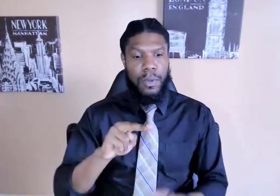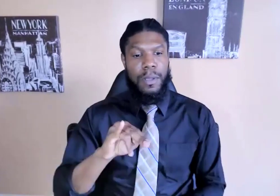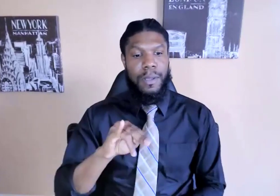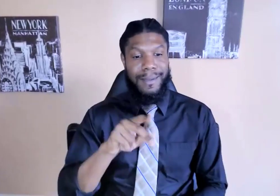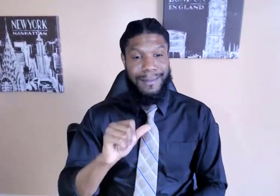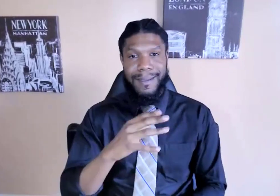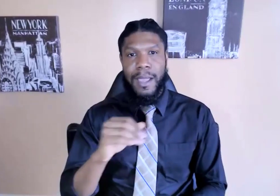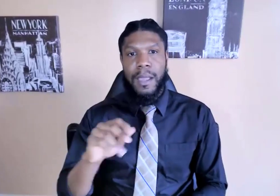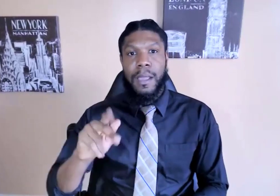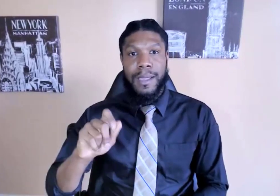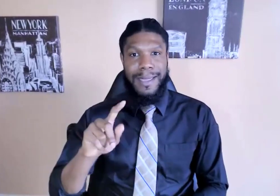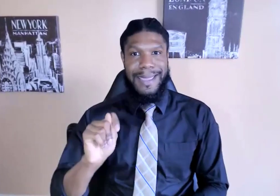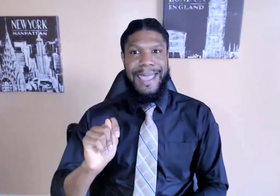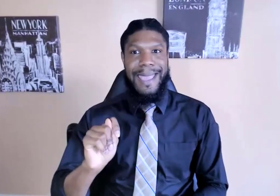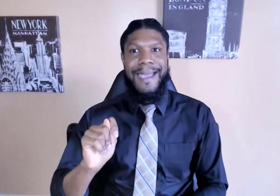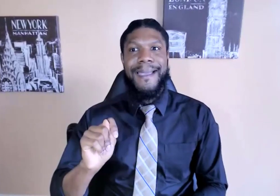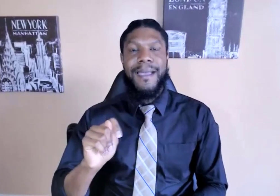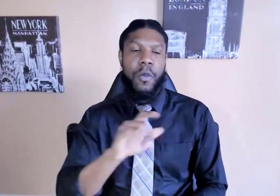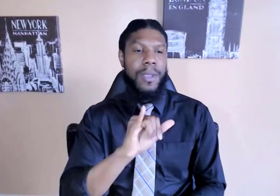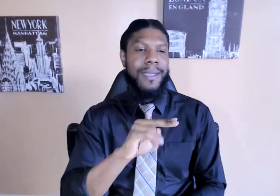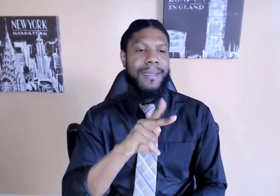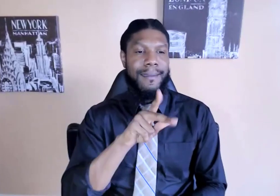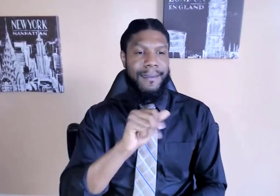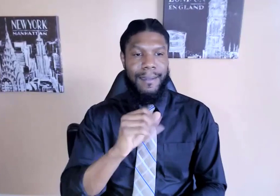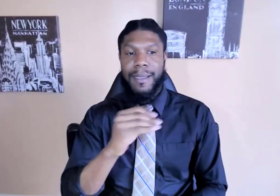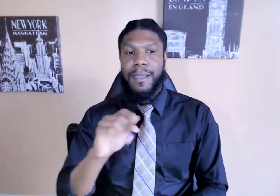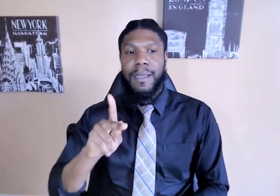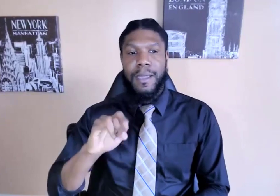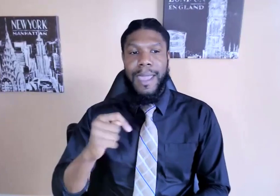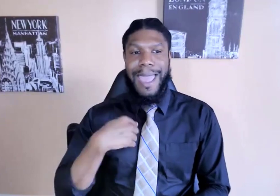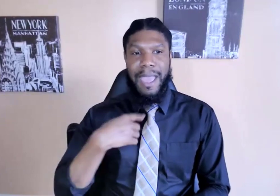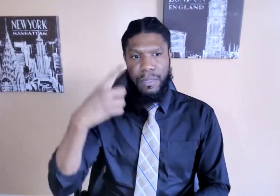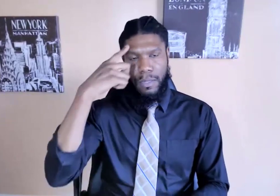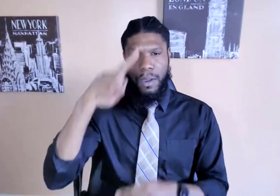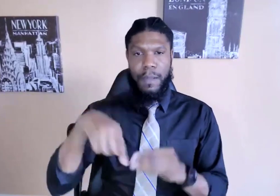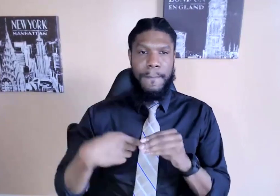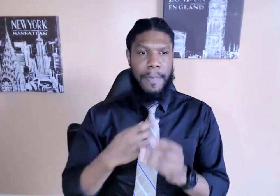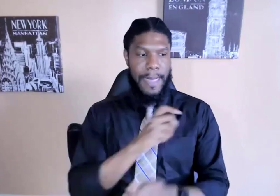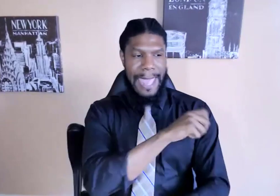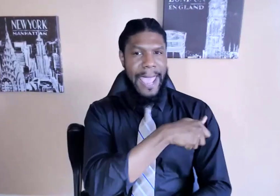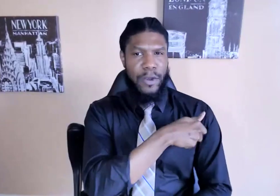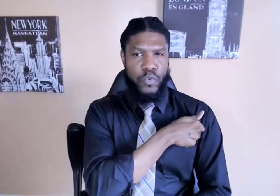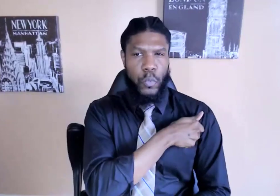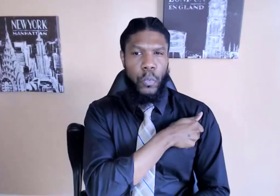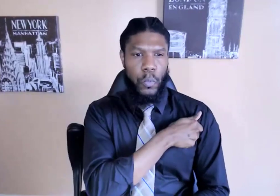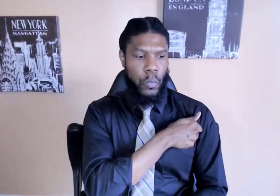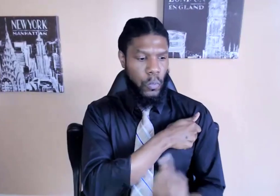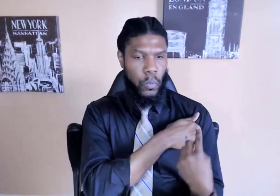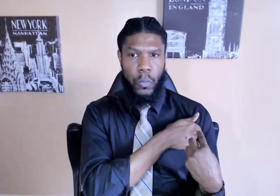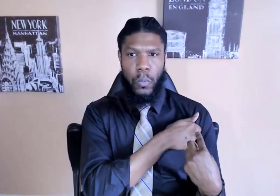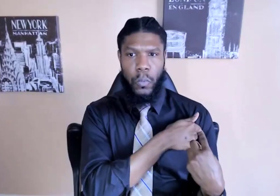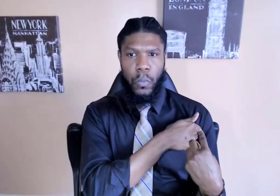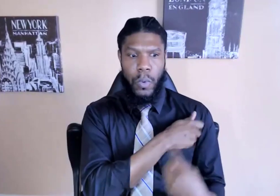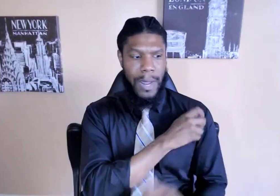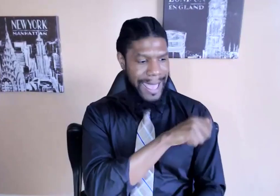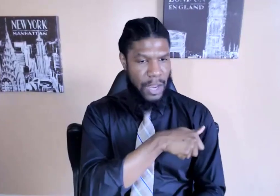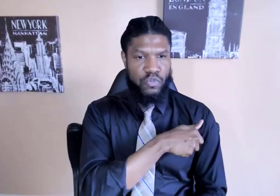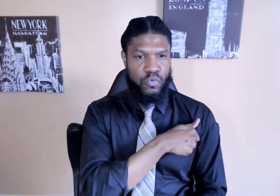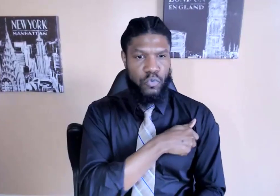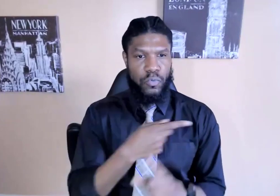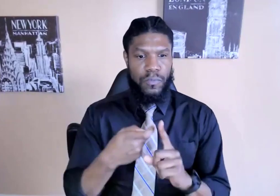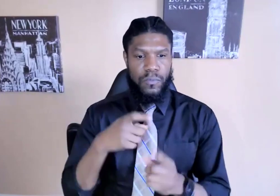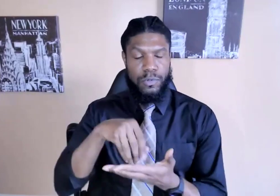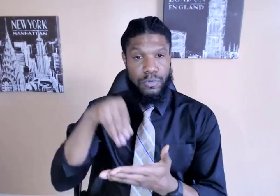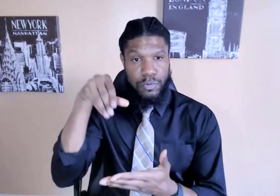was also thinking about like this attitudinal aspect from the students. It's